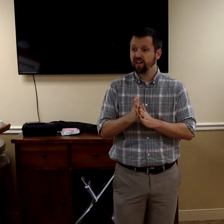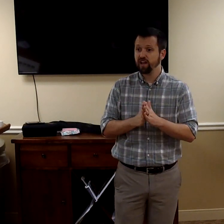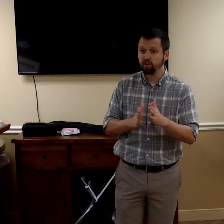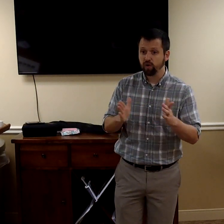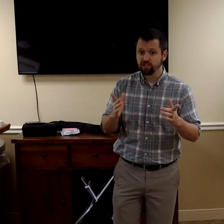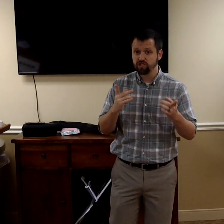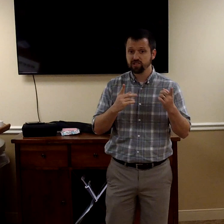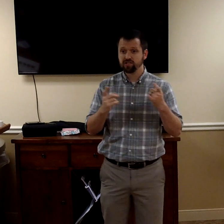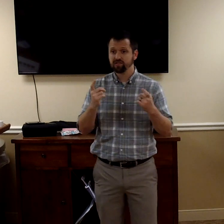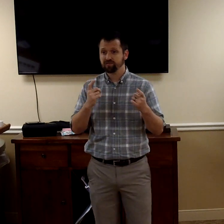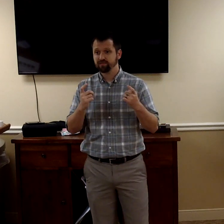other questions?